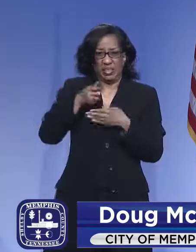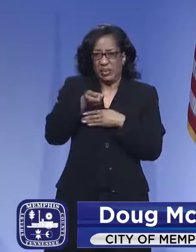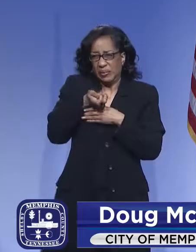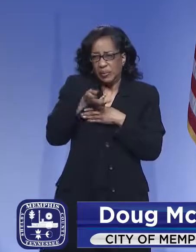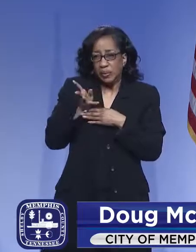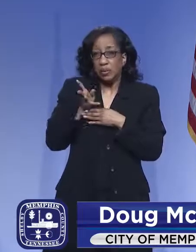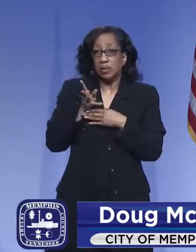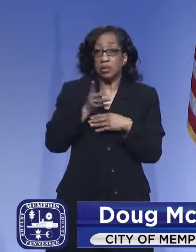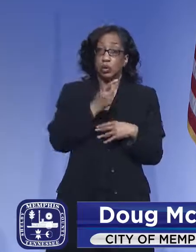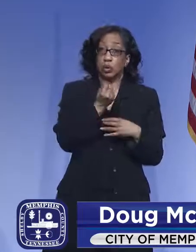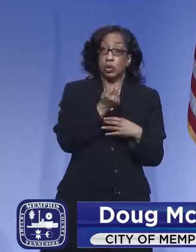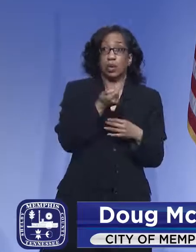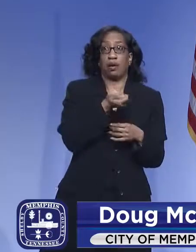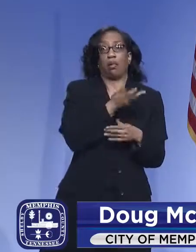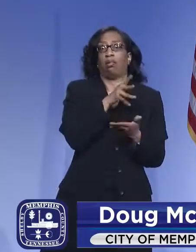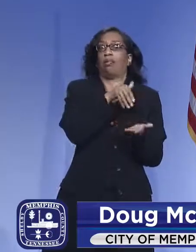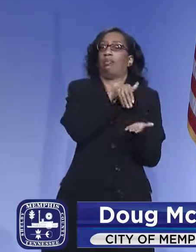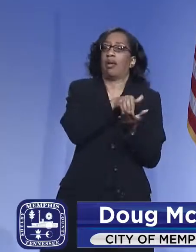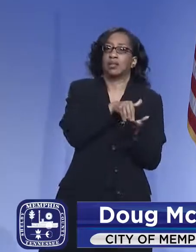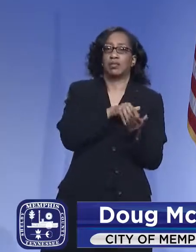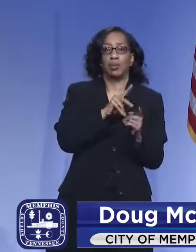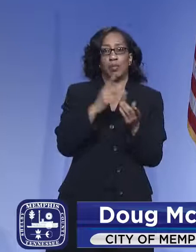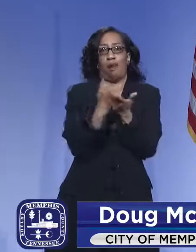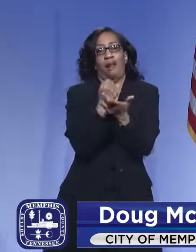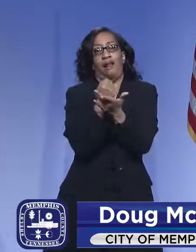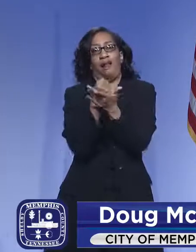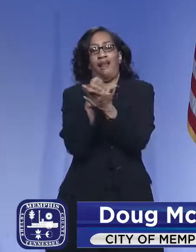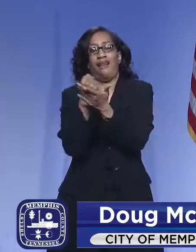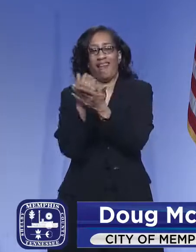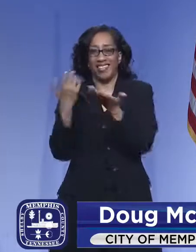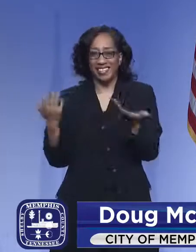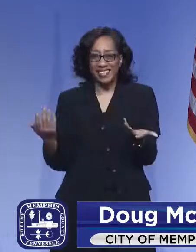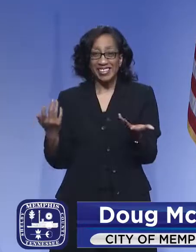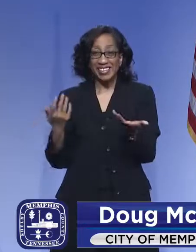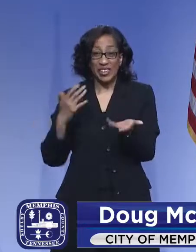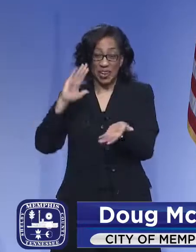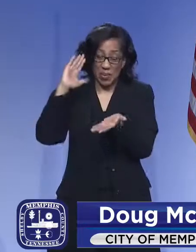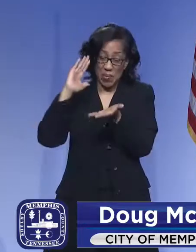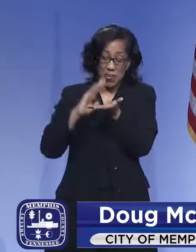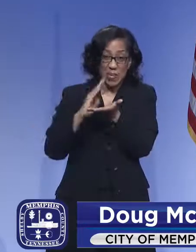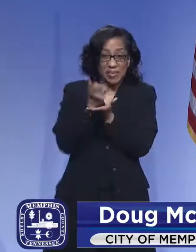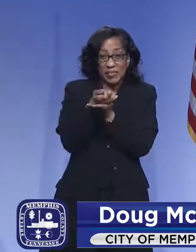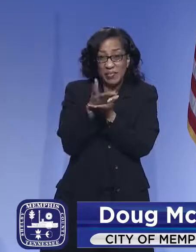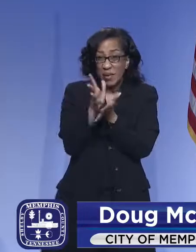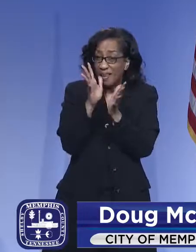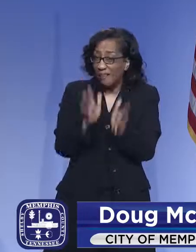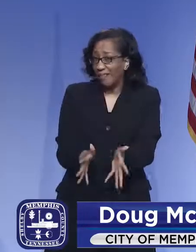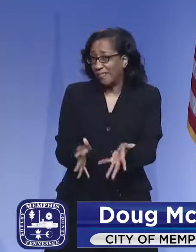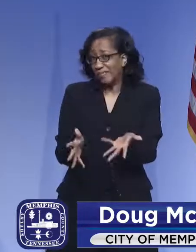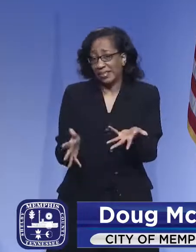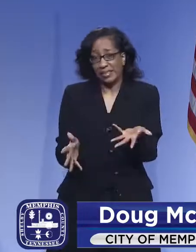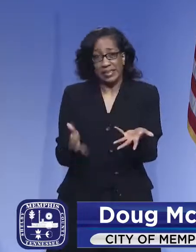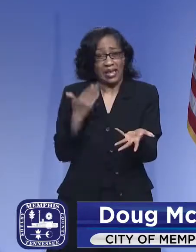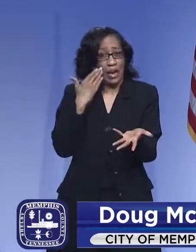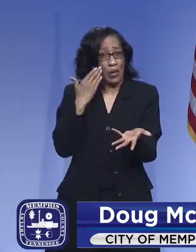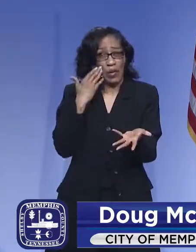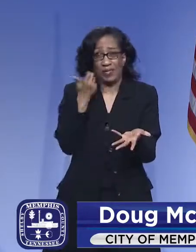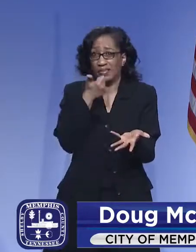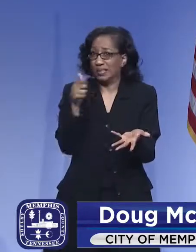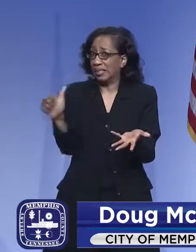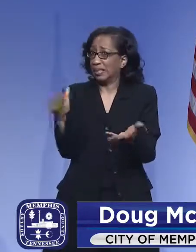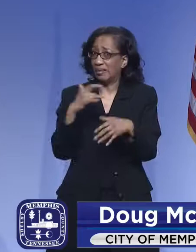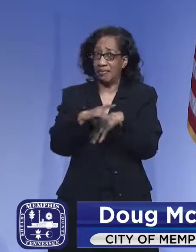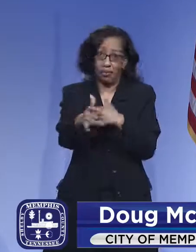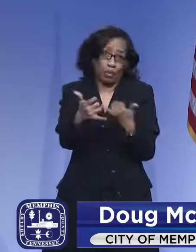on Tuesday, we had several thousand available. People have taken advantage of those. So we're down to just a handful. And I can't even tell you if there's still any available